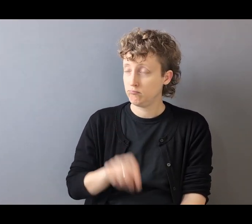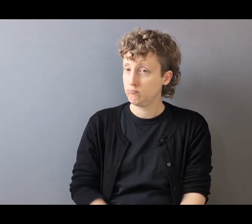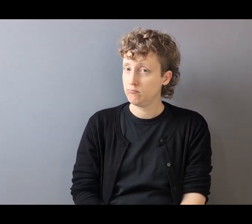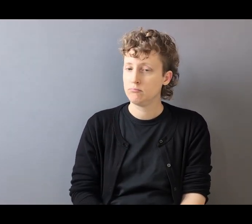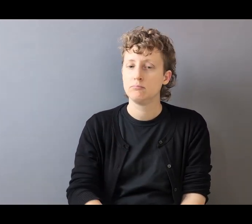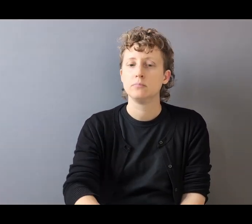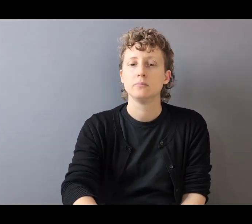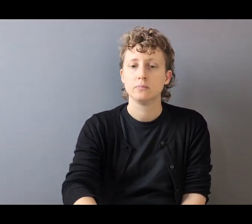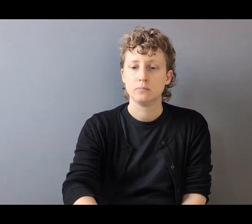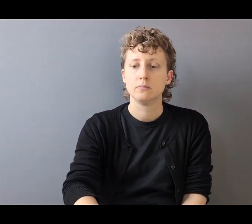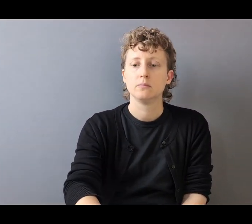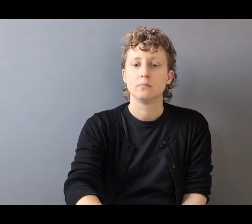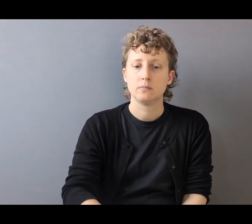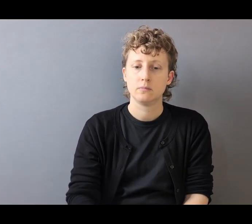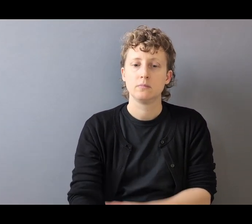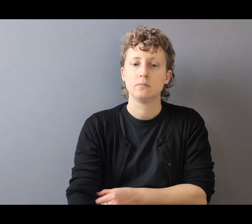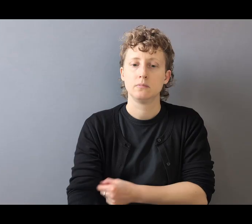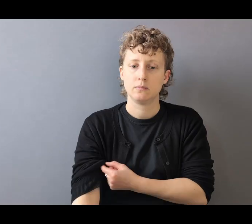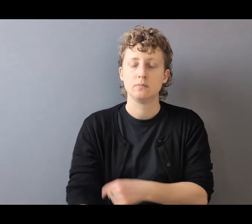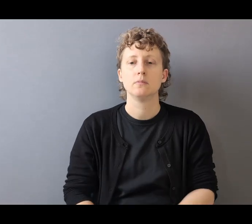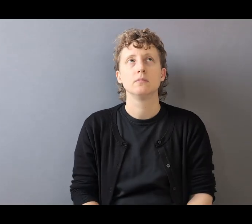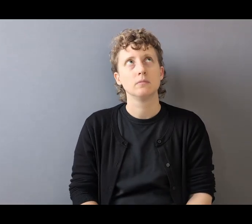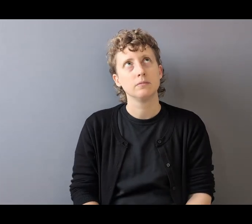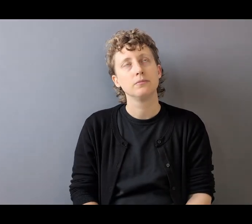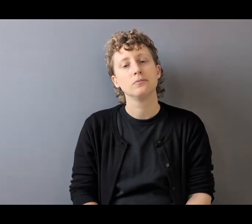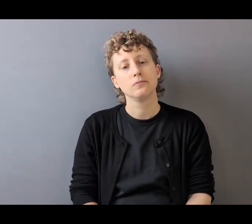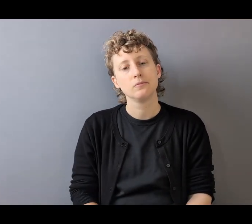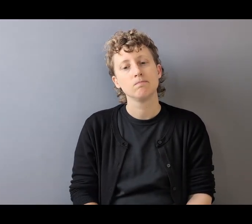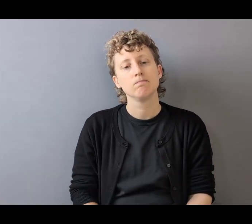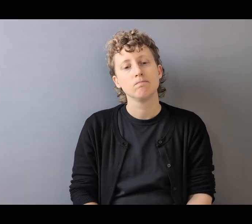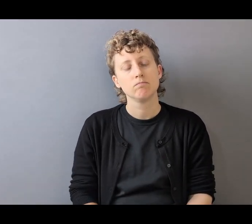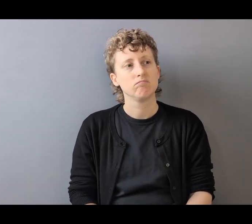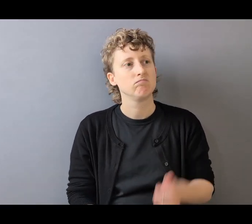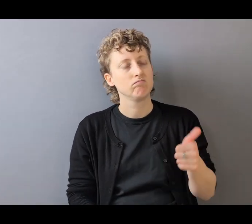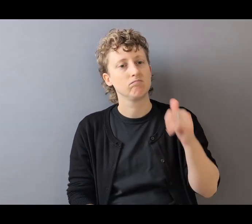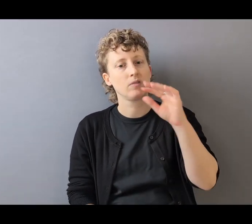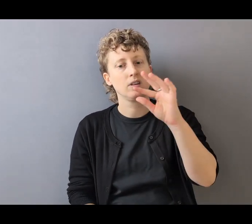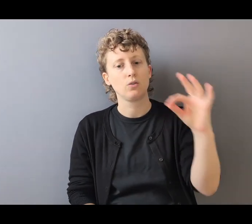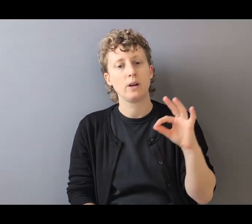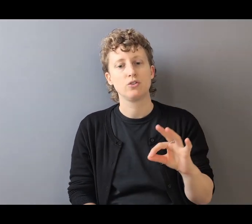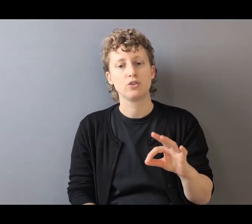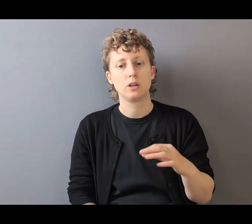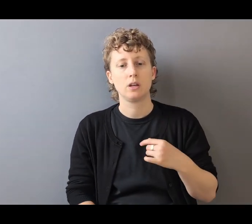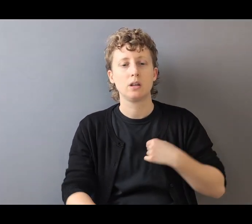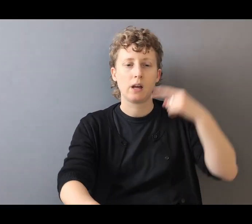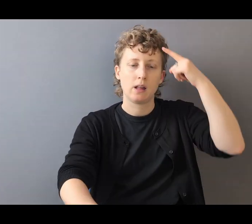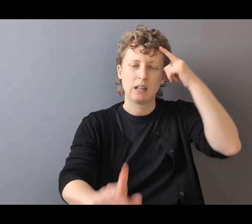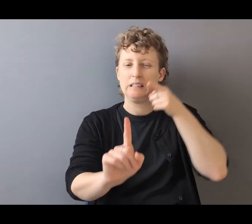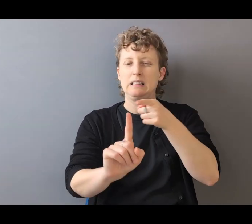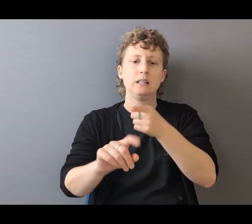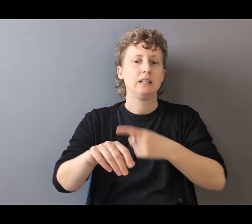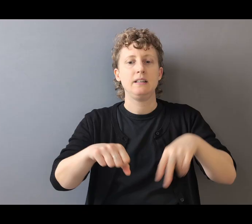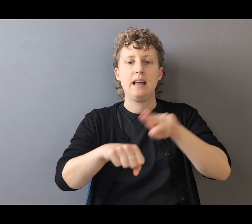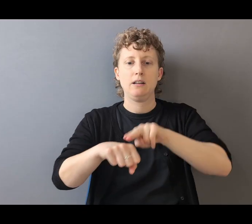you? That's a really good question. I mean, I would say that what's important is at the national level, and I've heard that